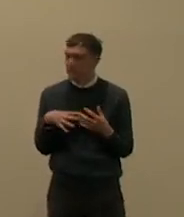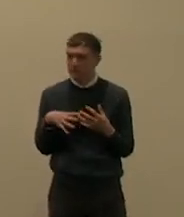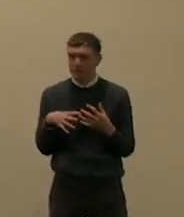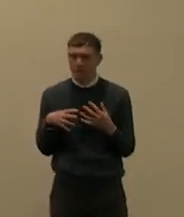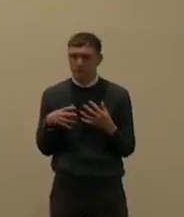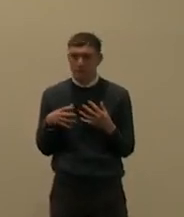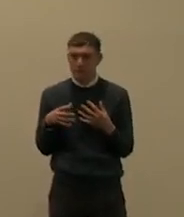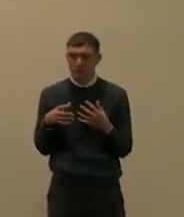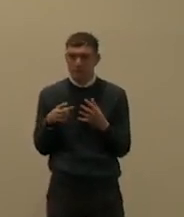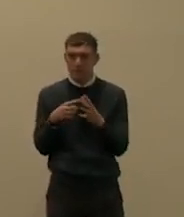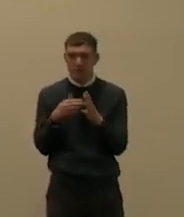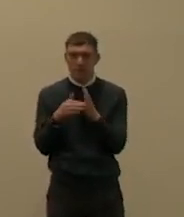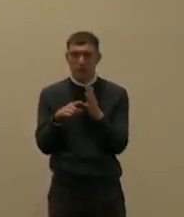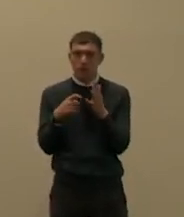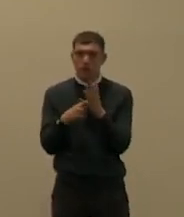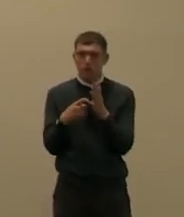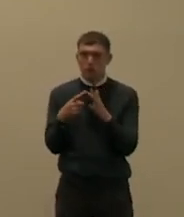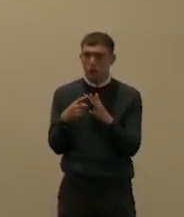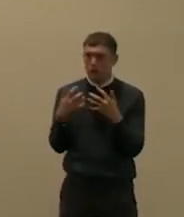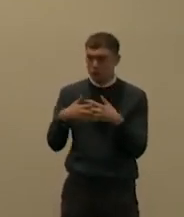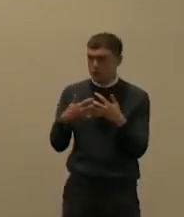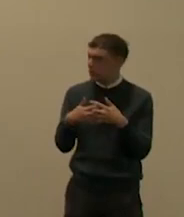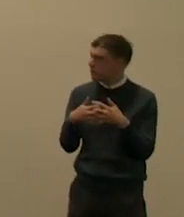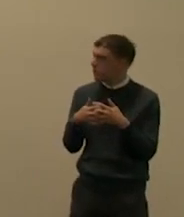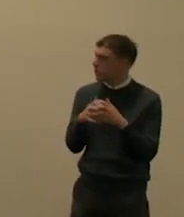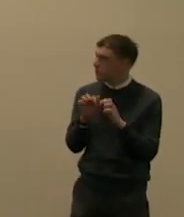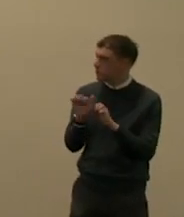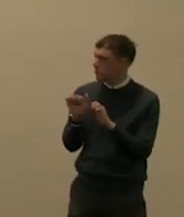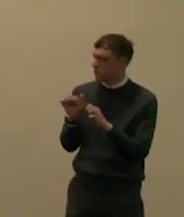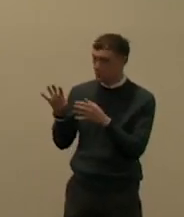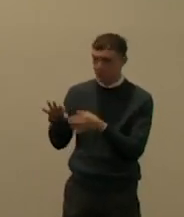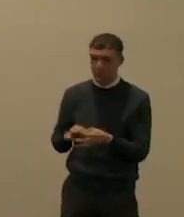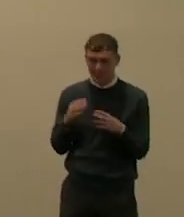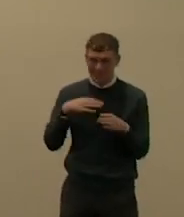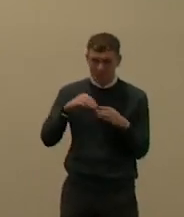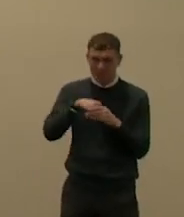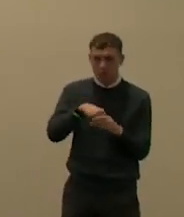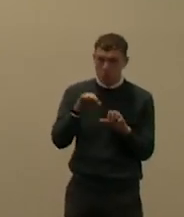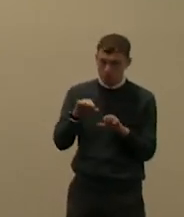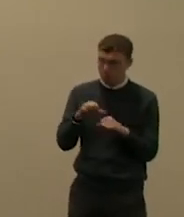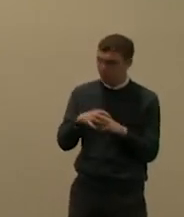in Asia with the networking network watcher extension installed. And